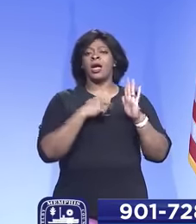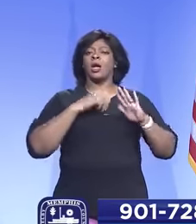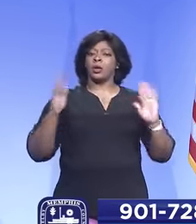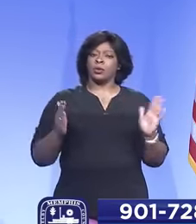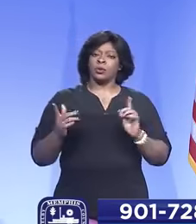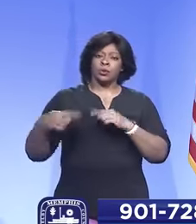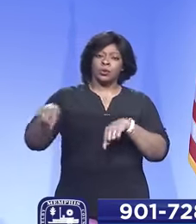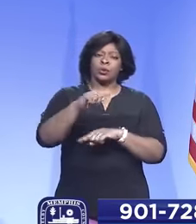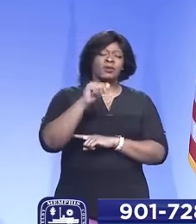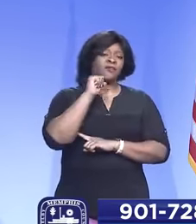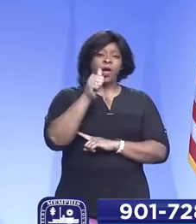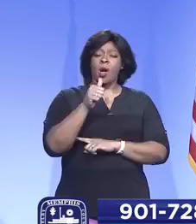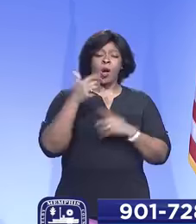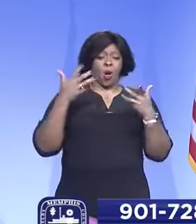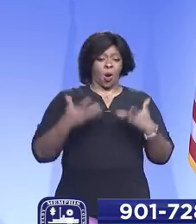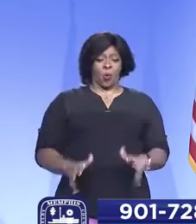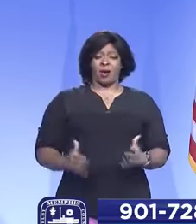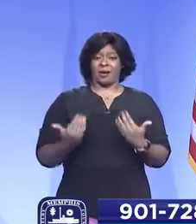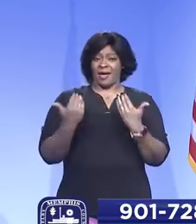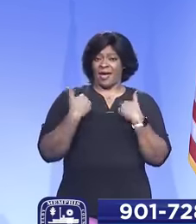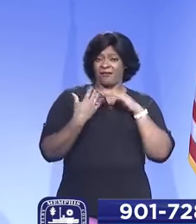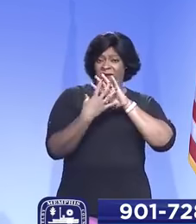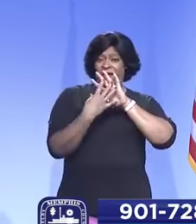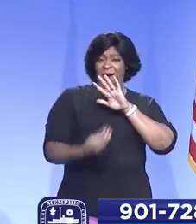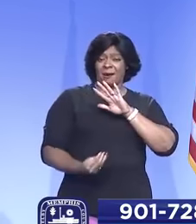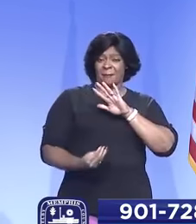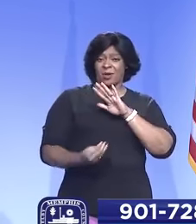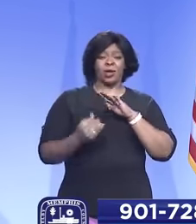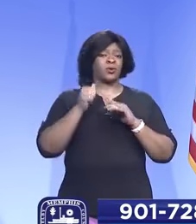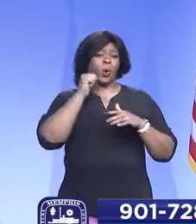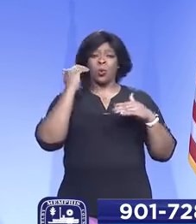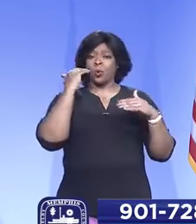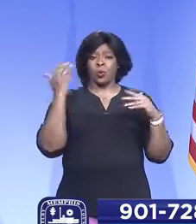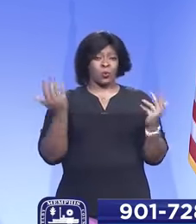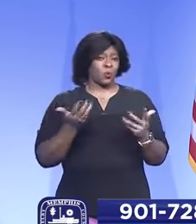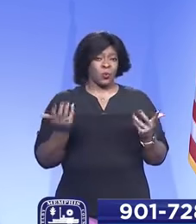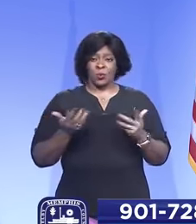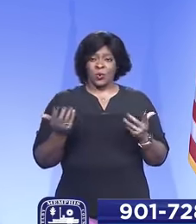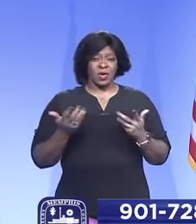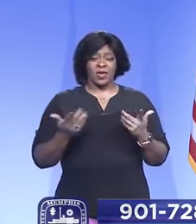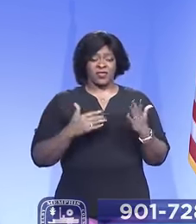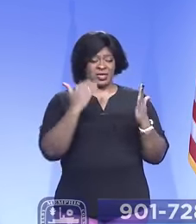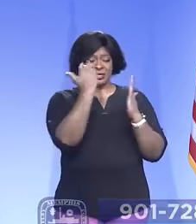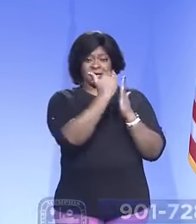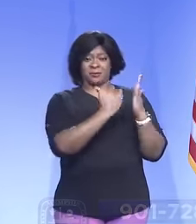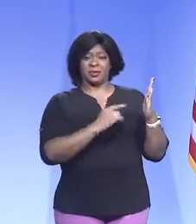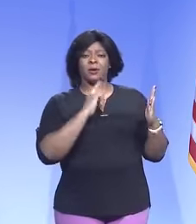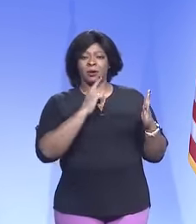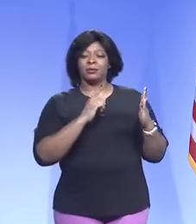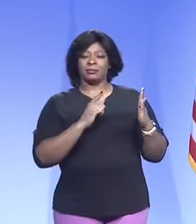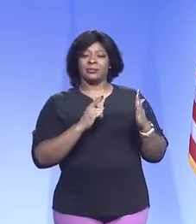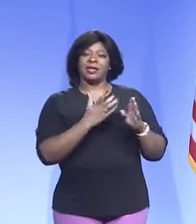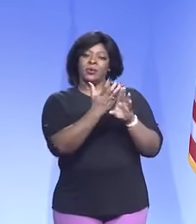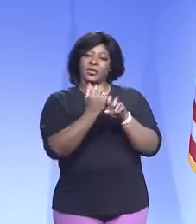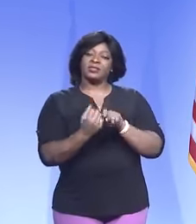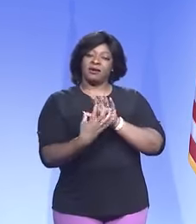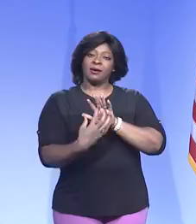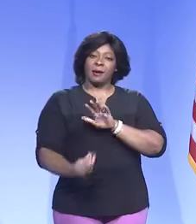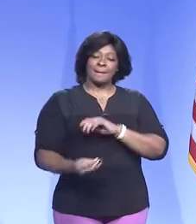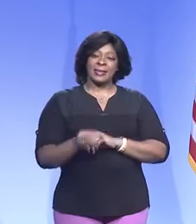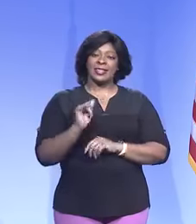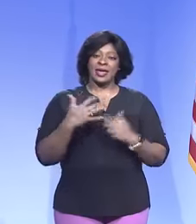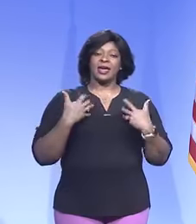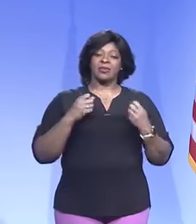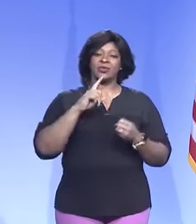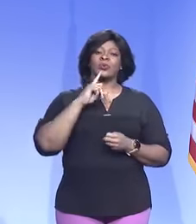encourage you, if you don't already have a copy or don't know what the health measures are, that you obtain a copy of the